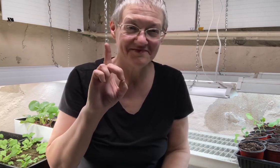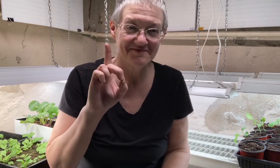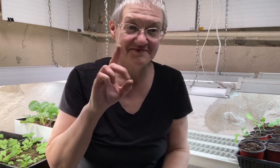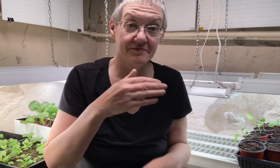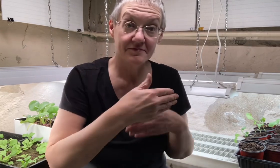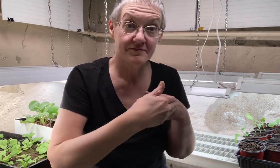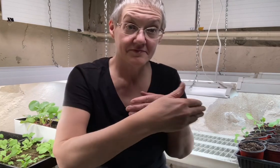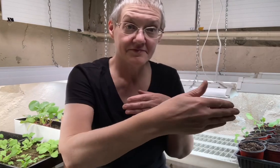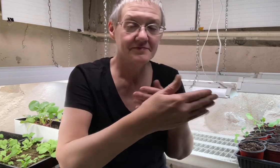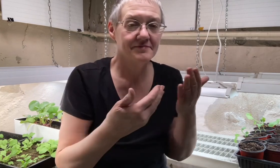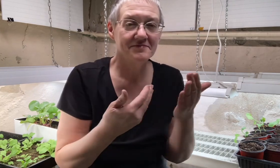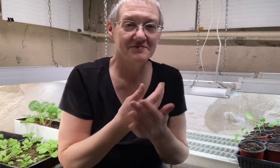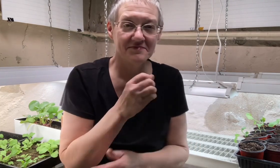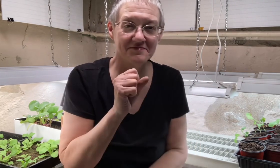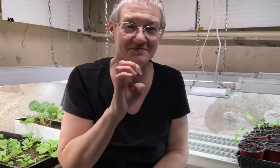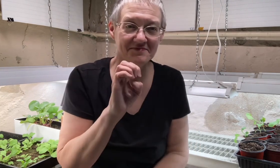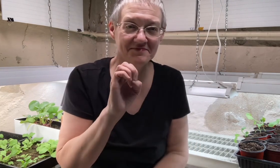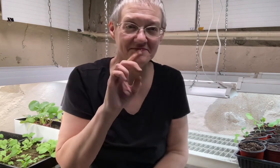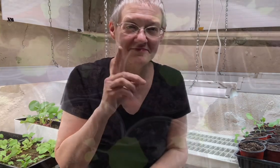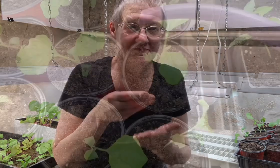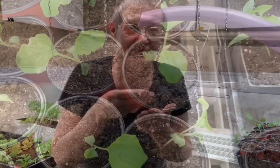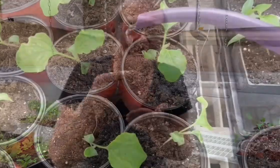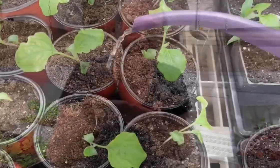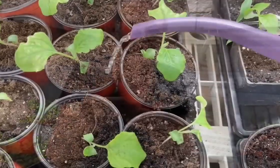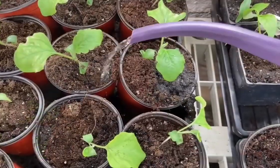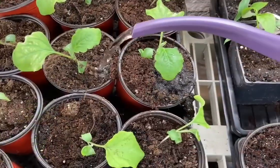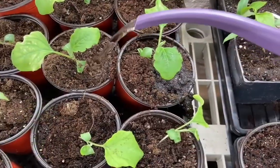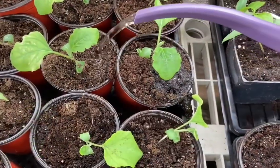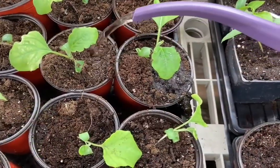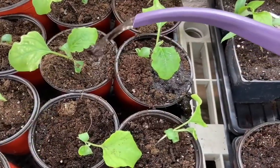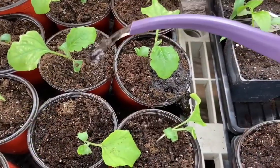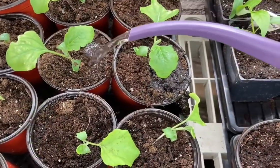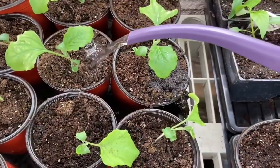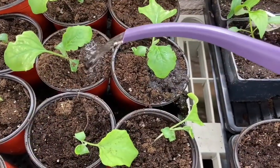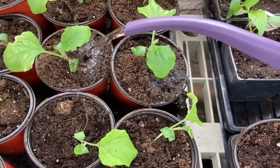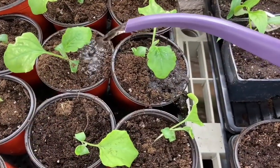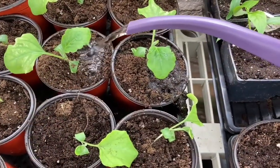eggplant seed. The rest of these were fresh seed that I bought.